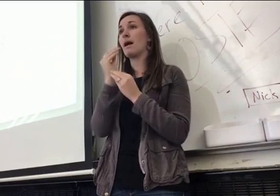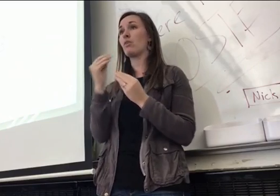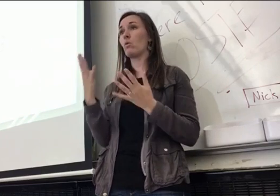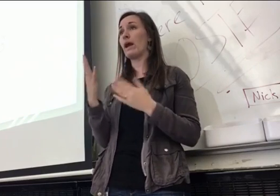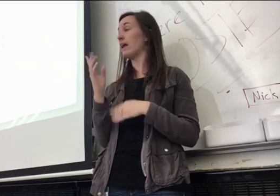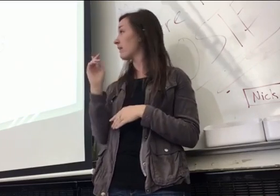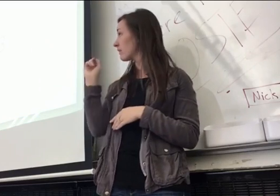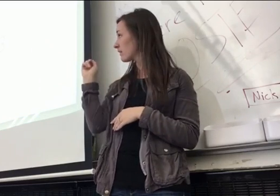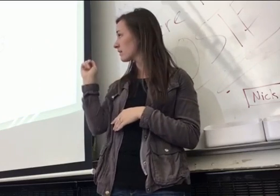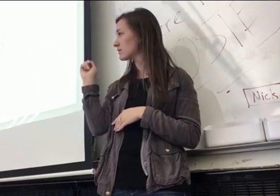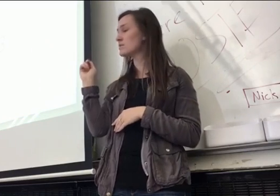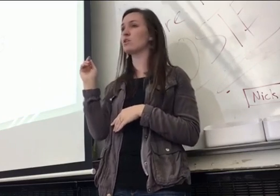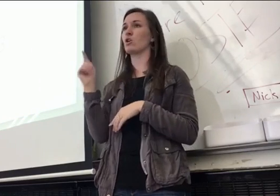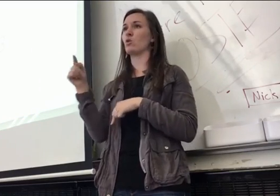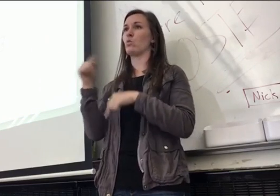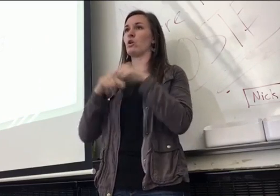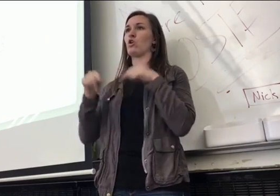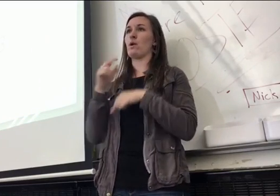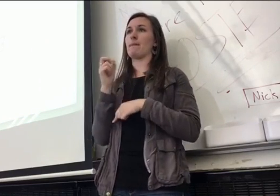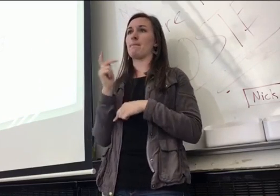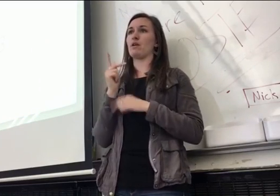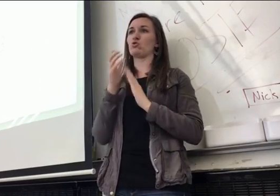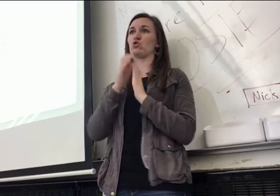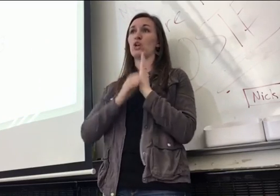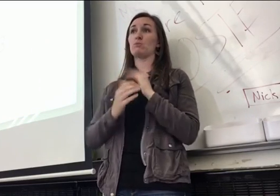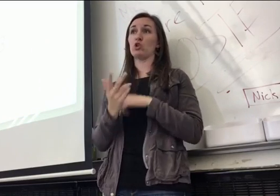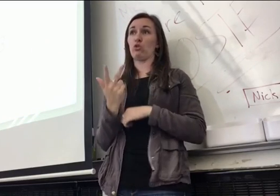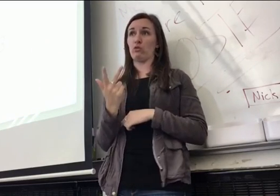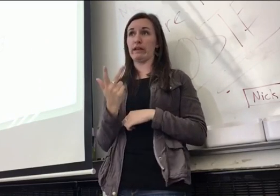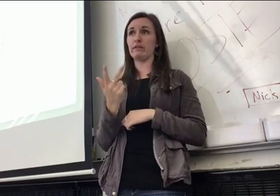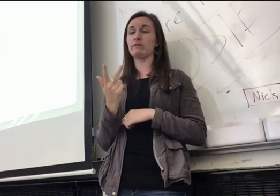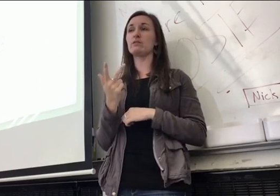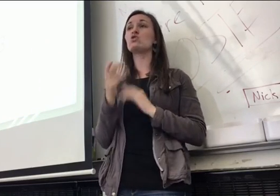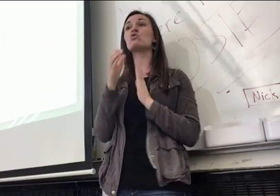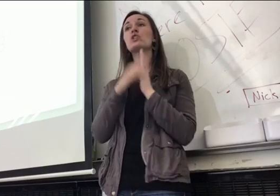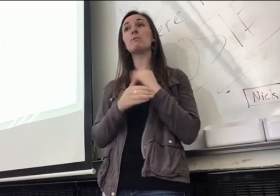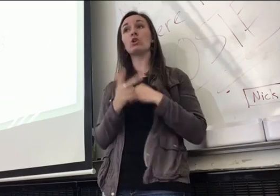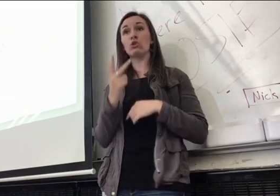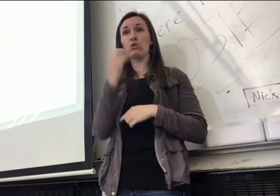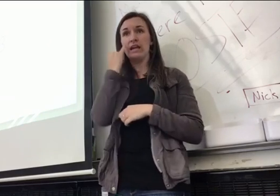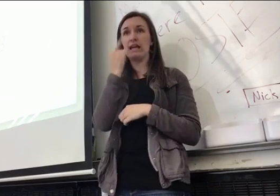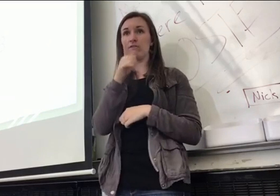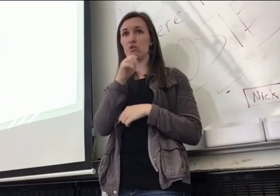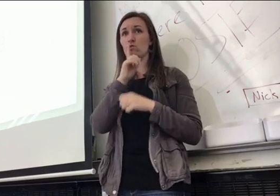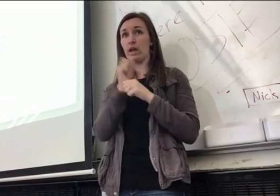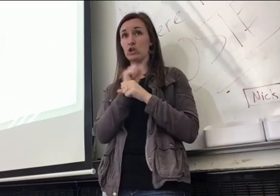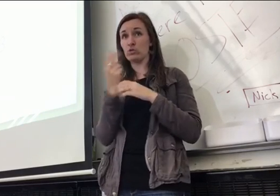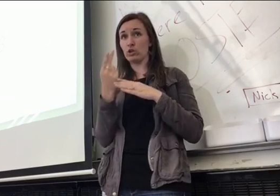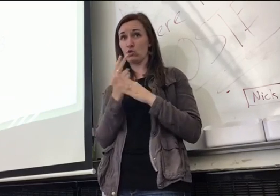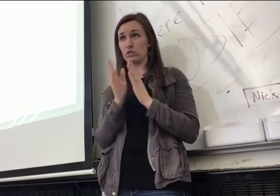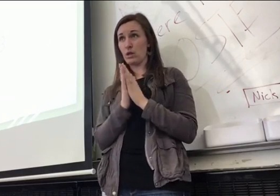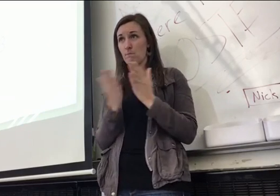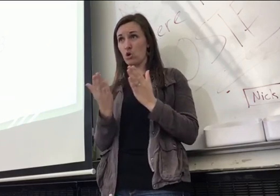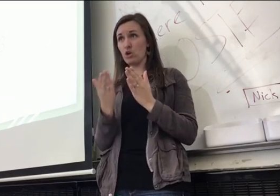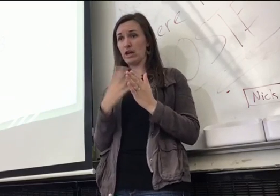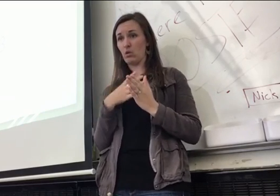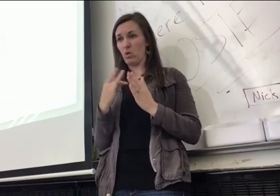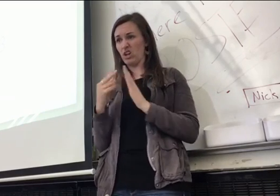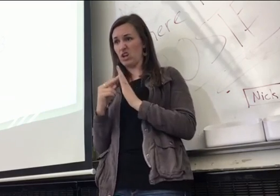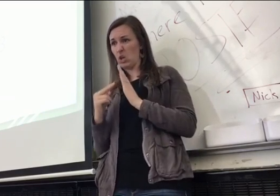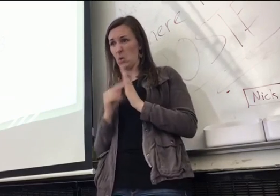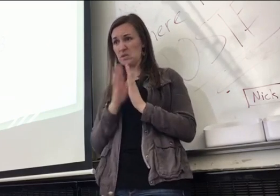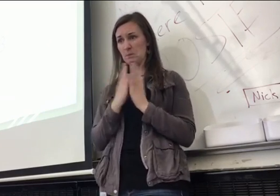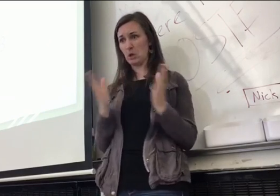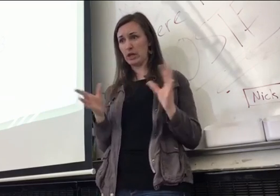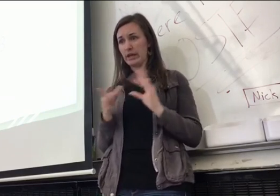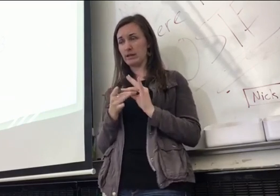this is going back to chapter 3. So chapter 3, if you're one of my textbook readers that likes to be able to connect it, we're going to chapter